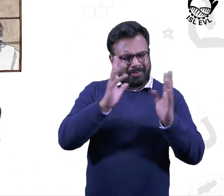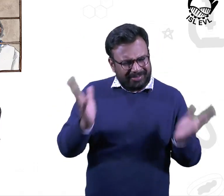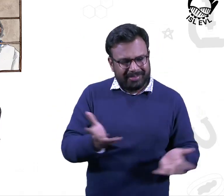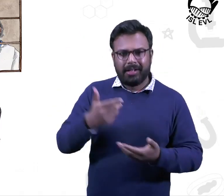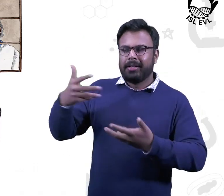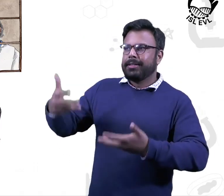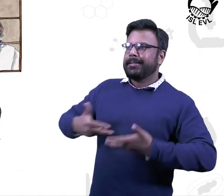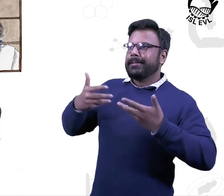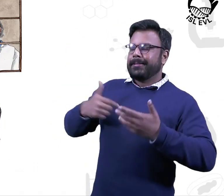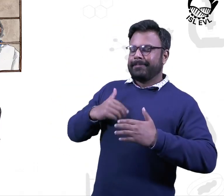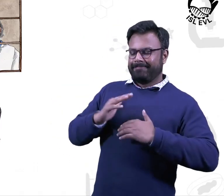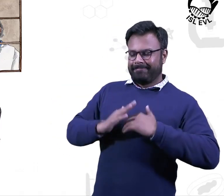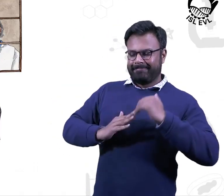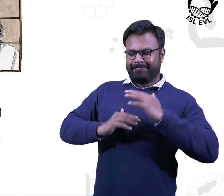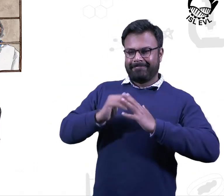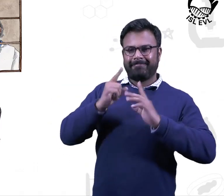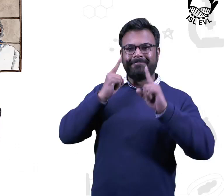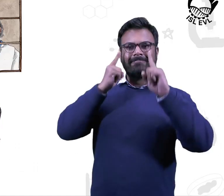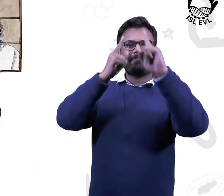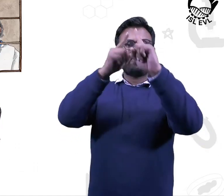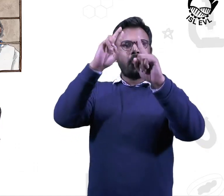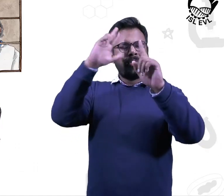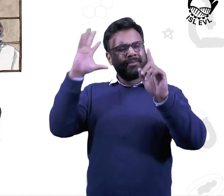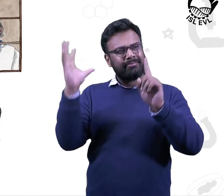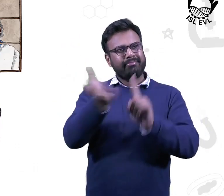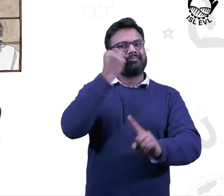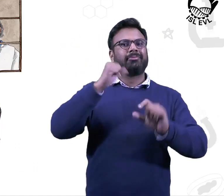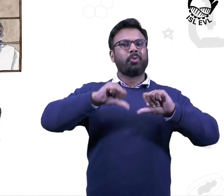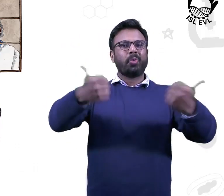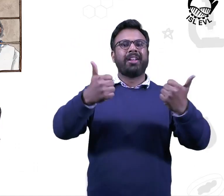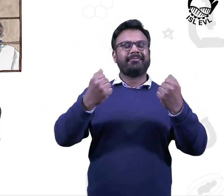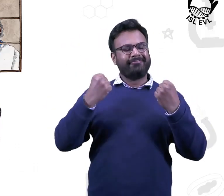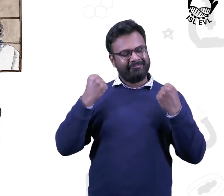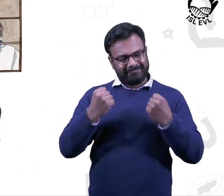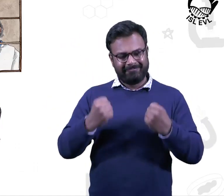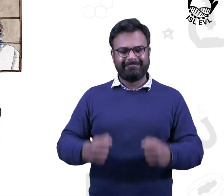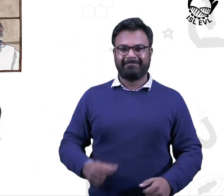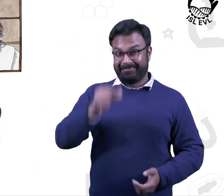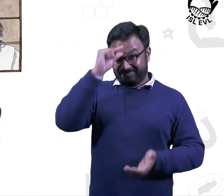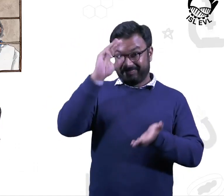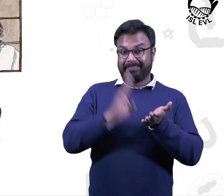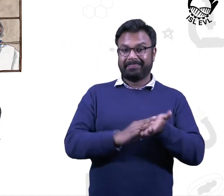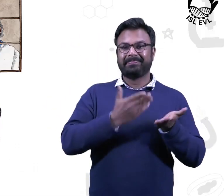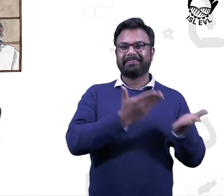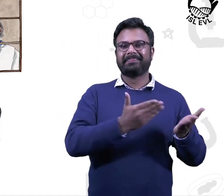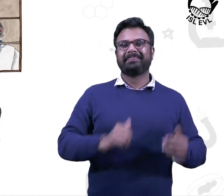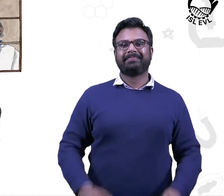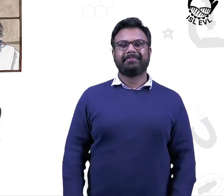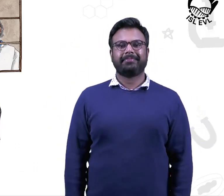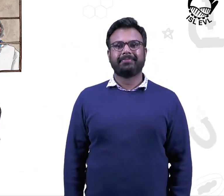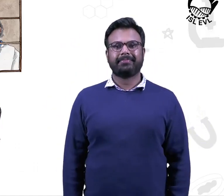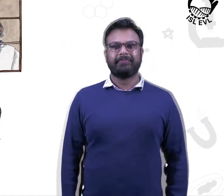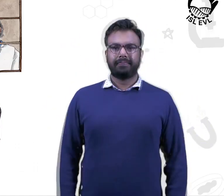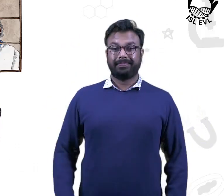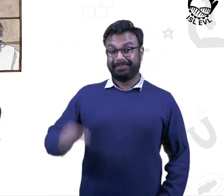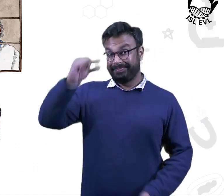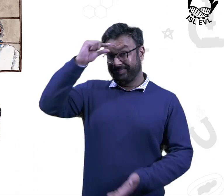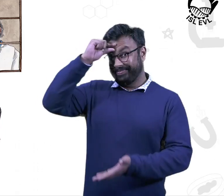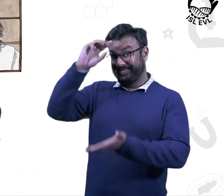This kindness laid the foundation so that Dr. Reddy felt confident of pursuing her further